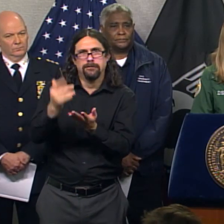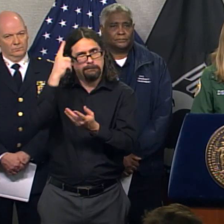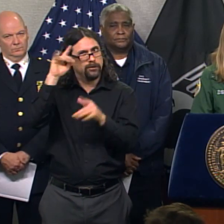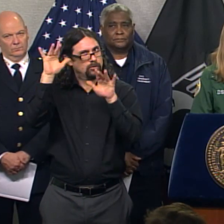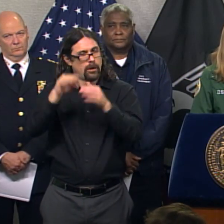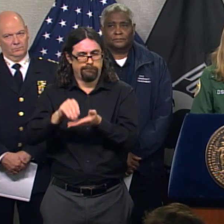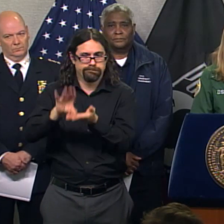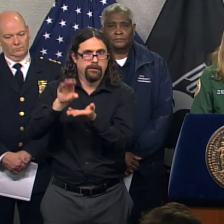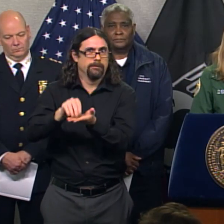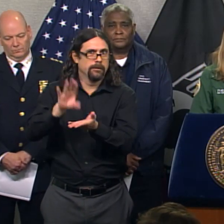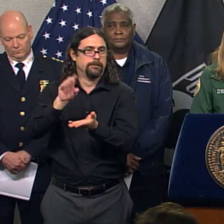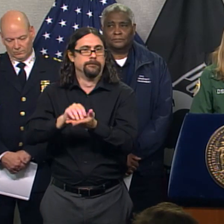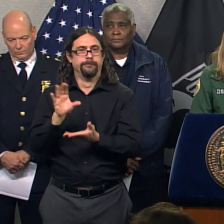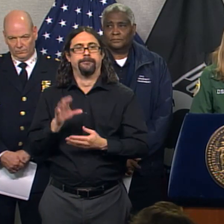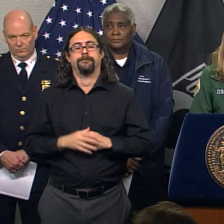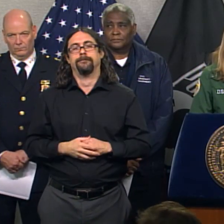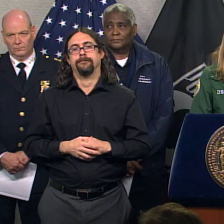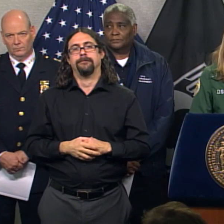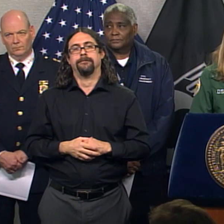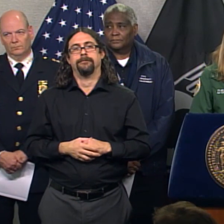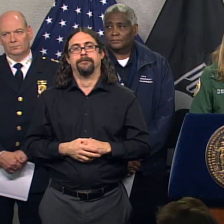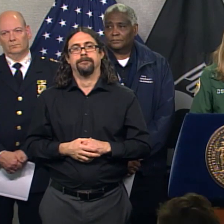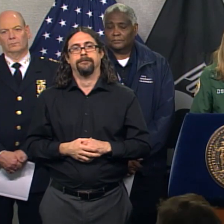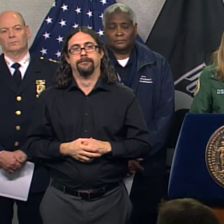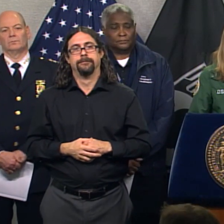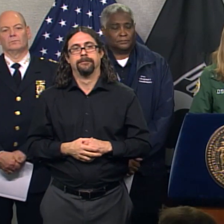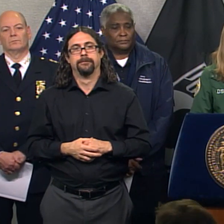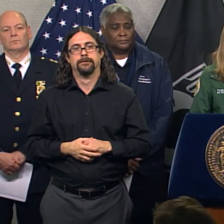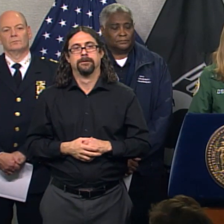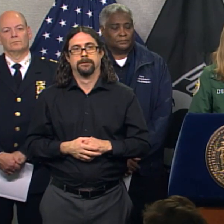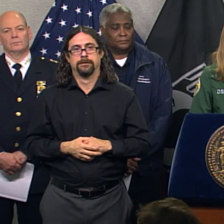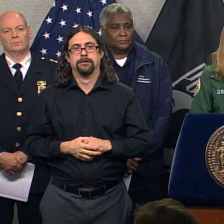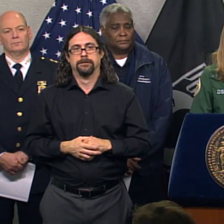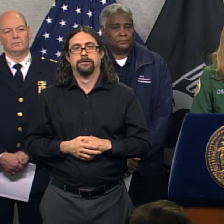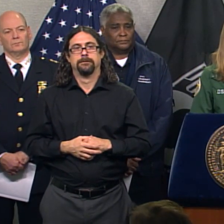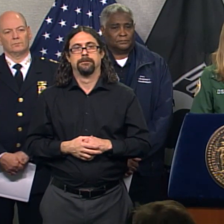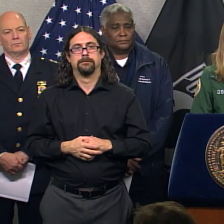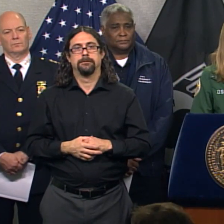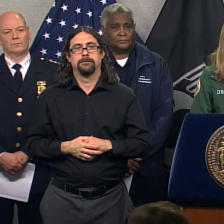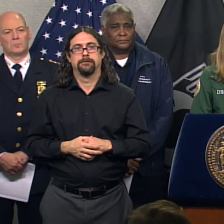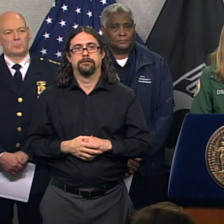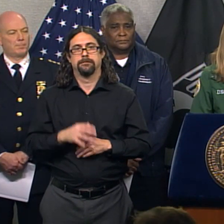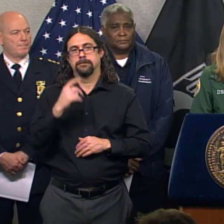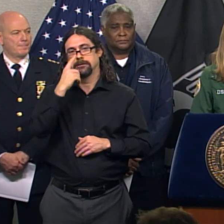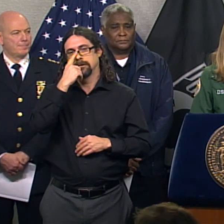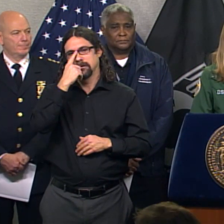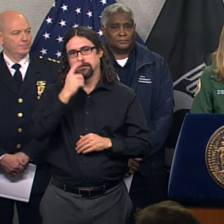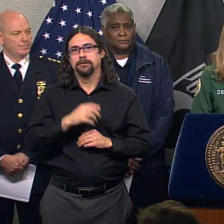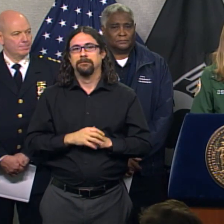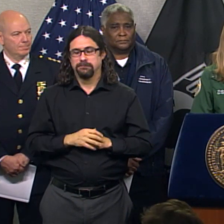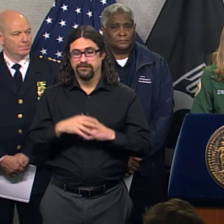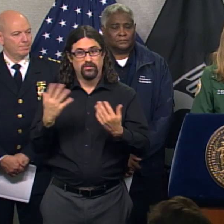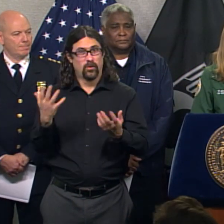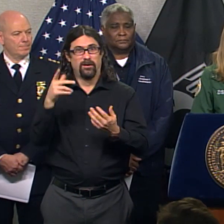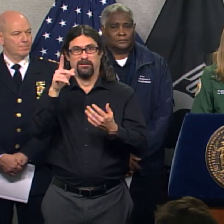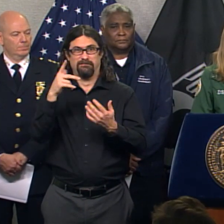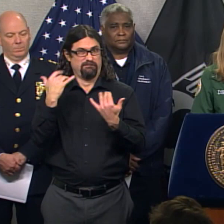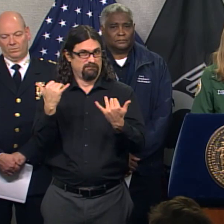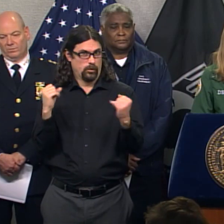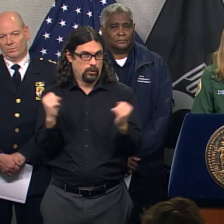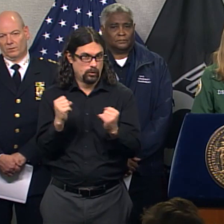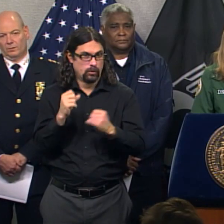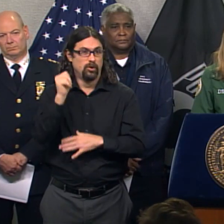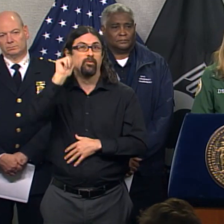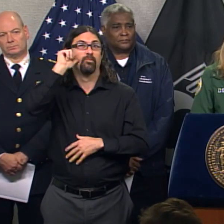there. And so people should take caution. I'm not saying anyone should stay home, but you should be cautious as you're moving about